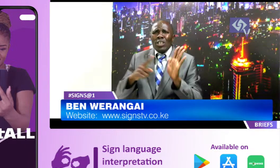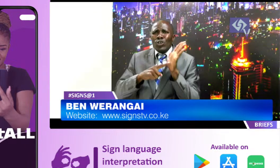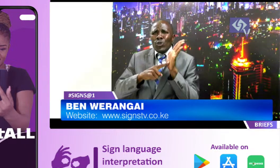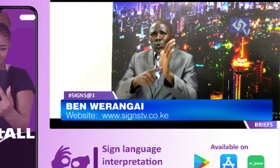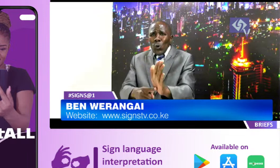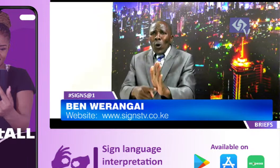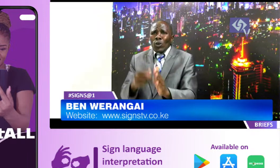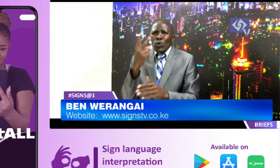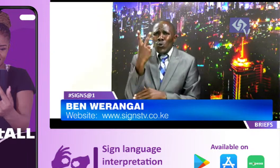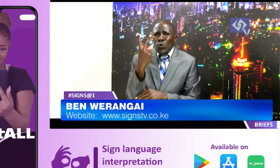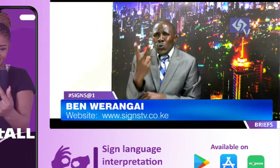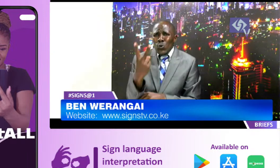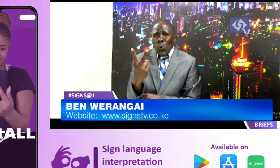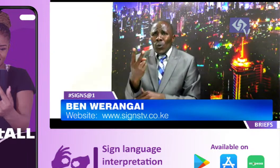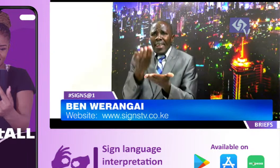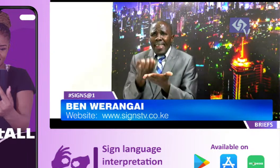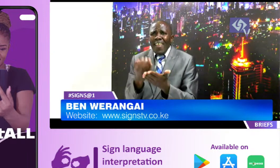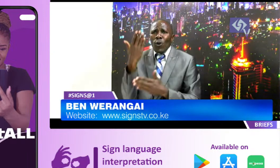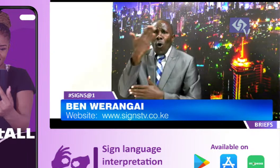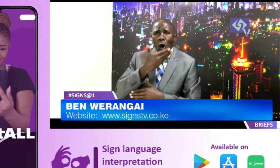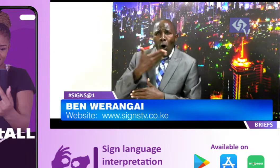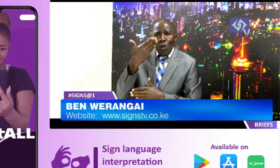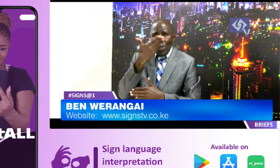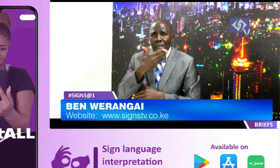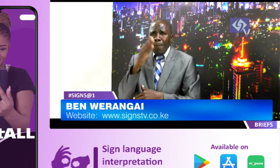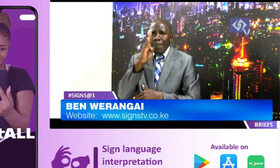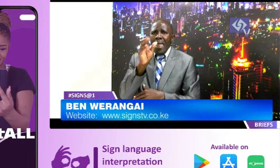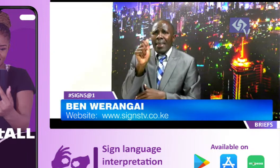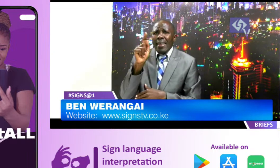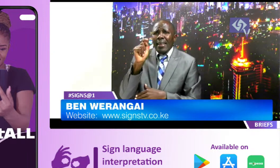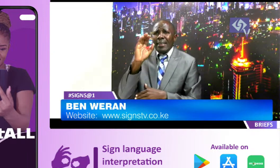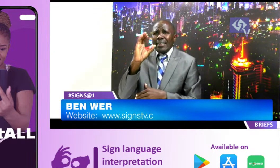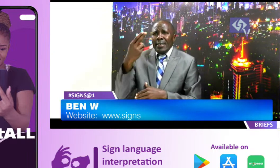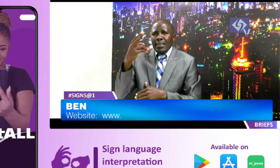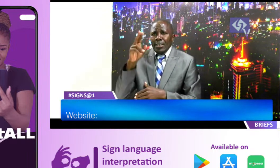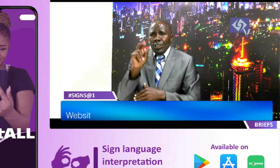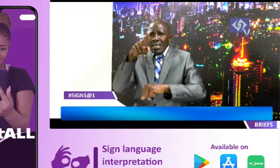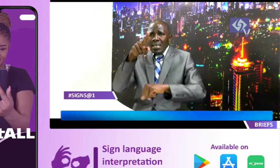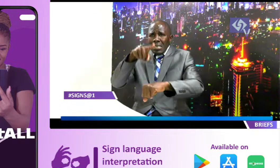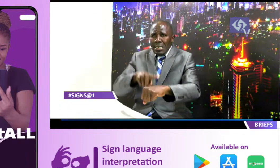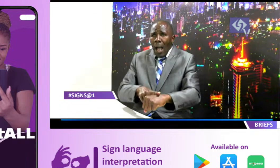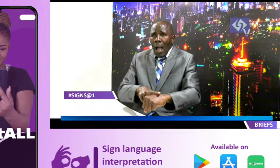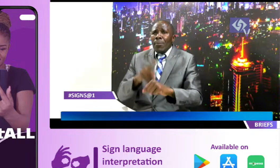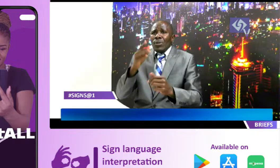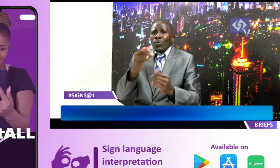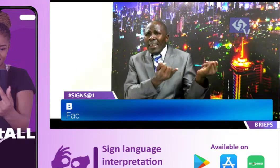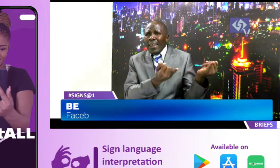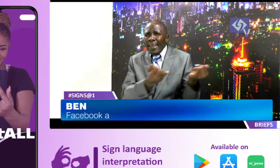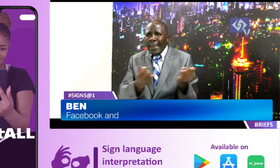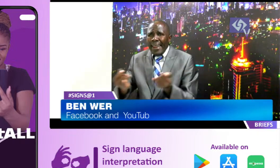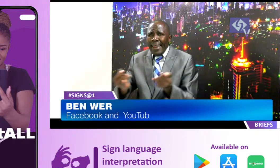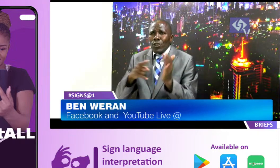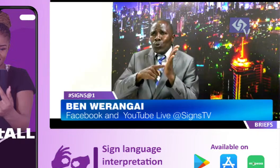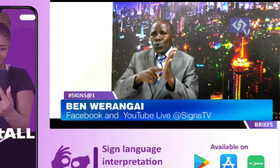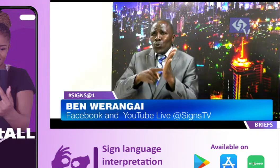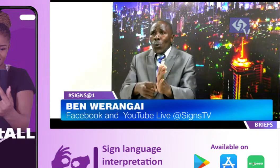investigating the circumstances surrounding the export of 2 crude oil batches during the initial exploration